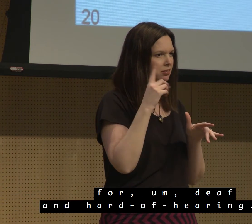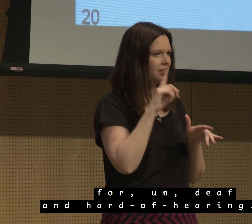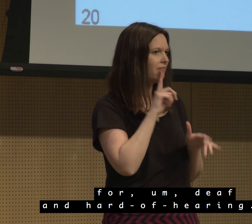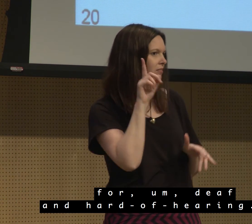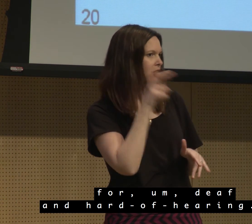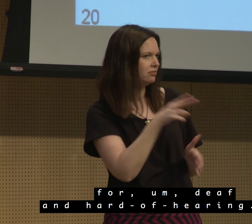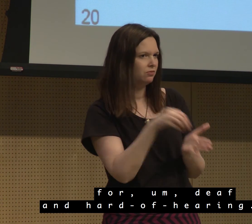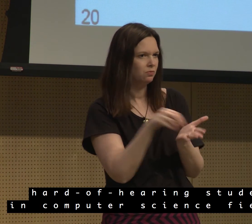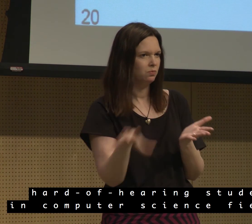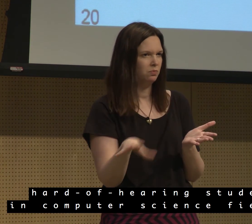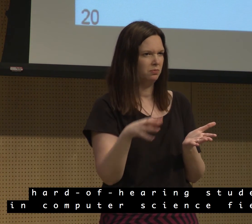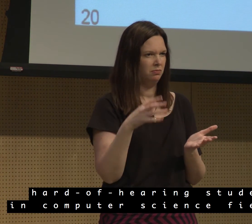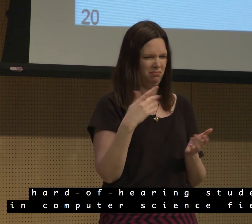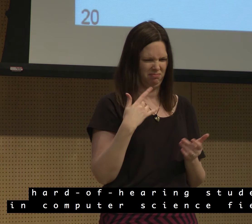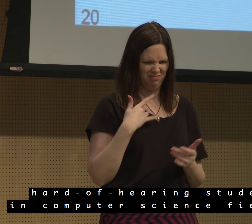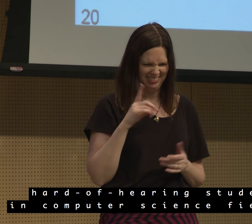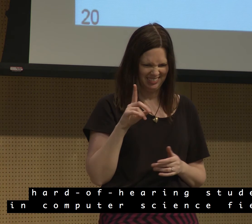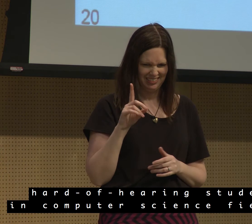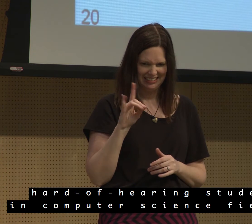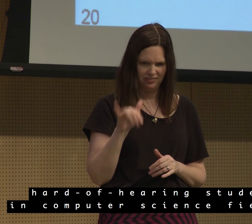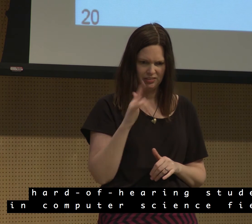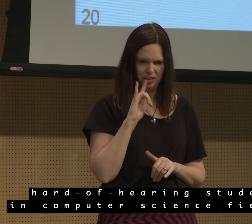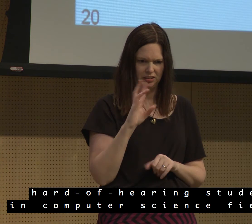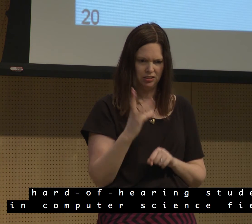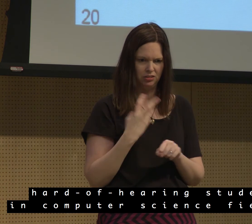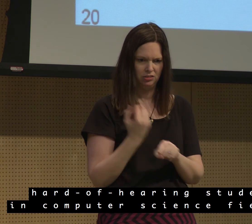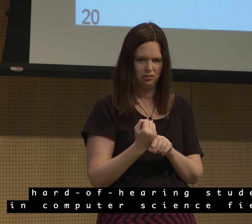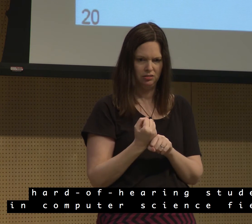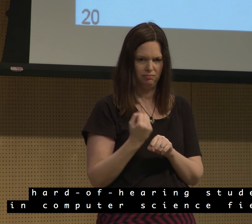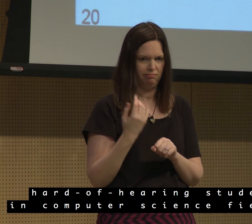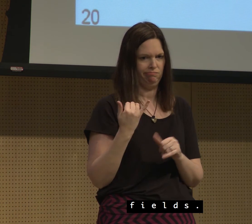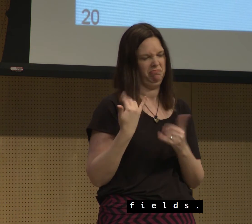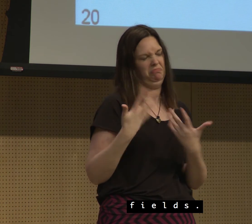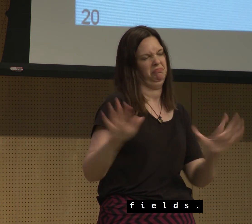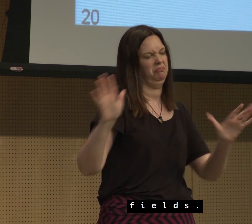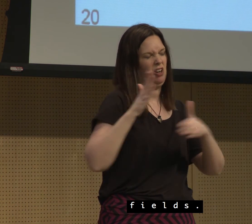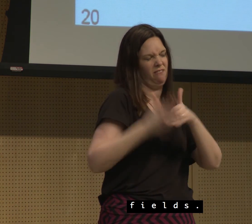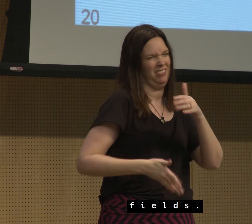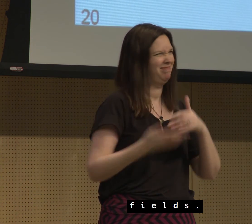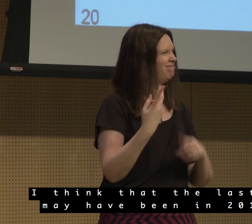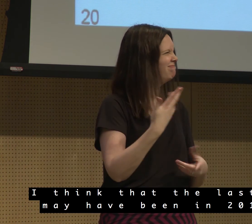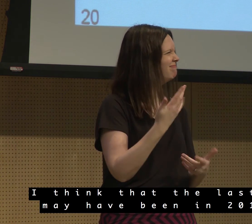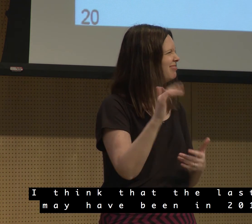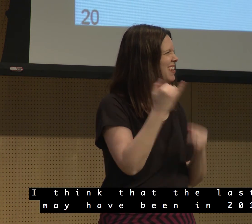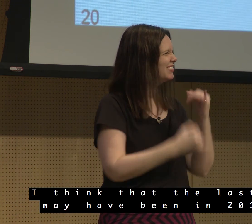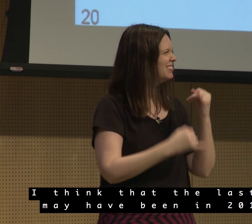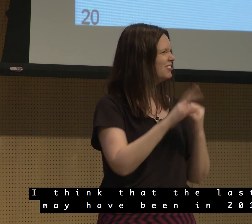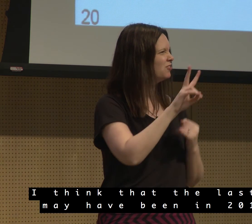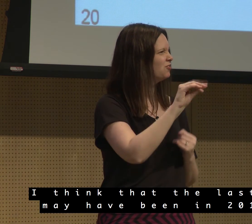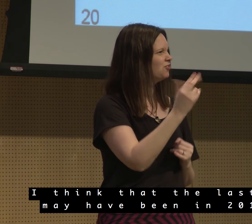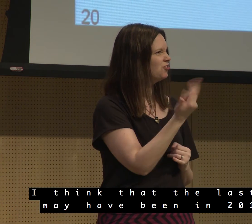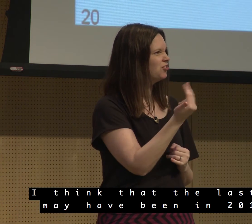and hard of hearing students in computer science fields. I think that the last one may have been